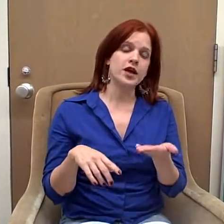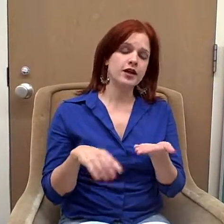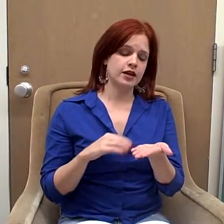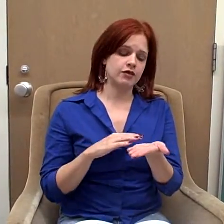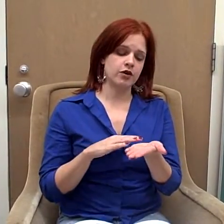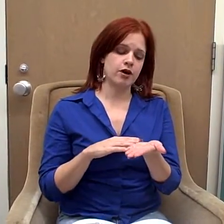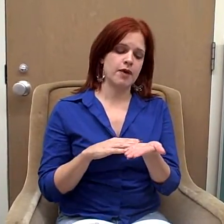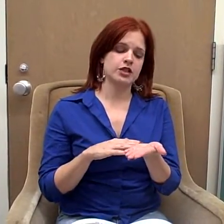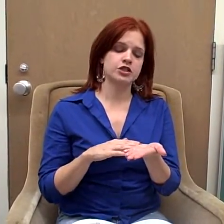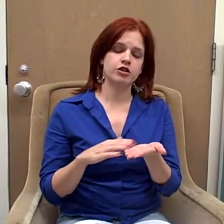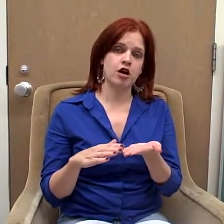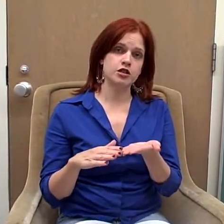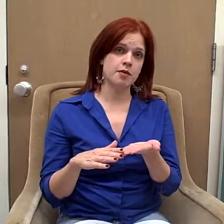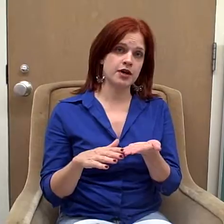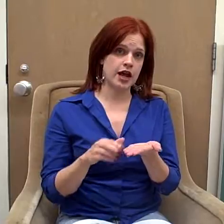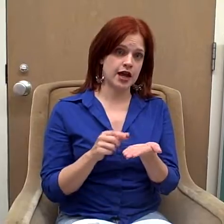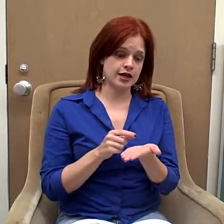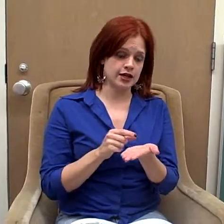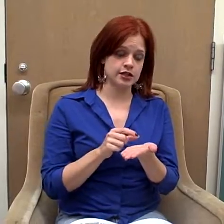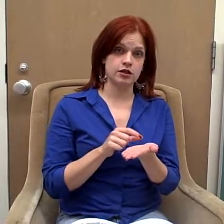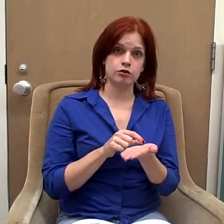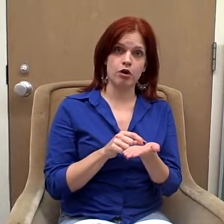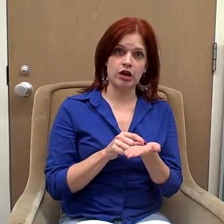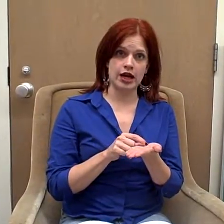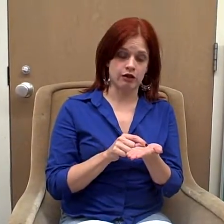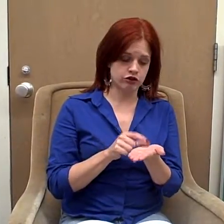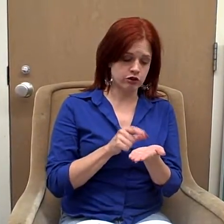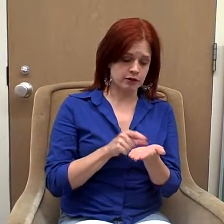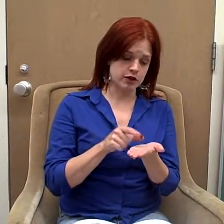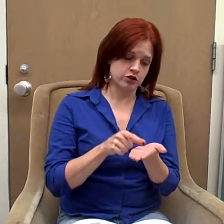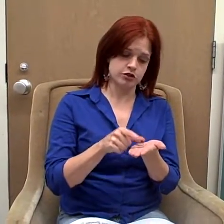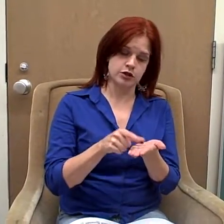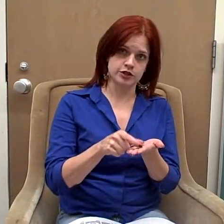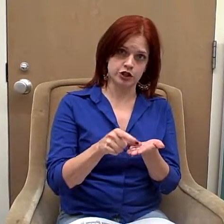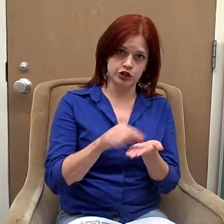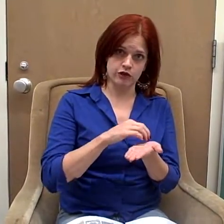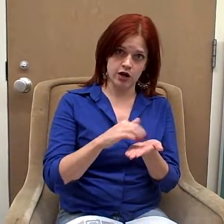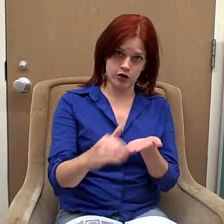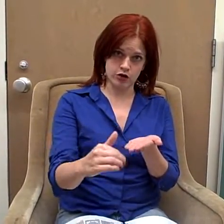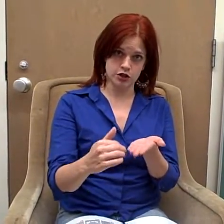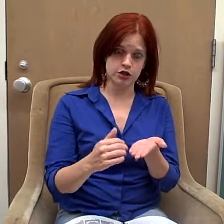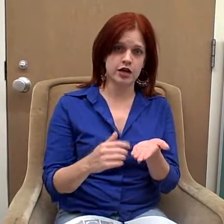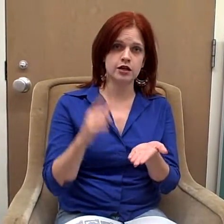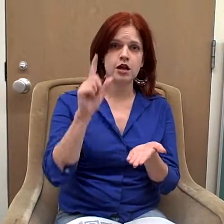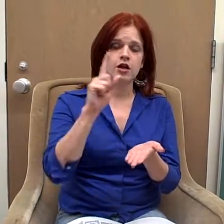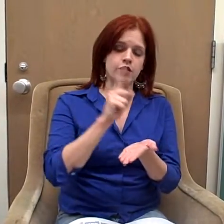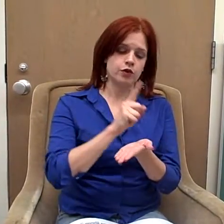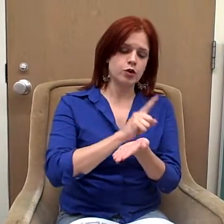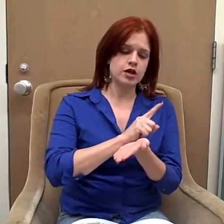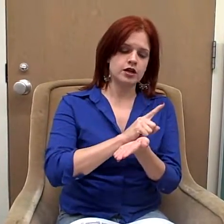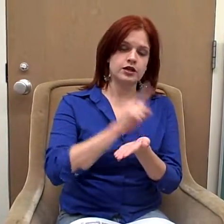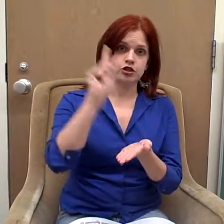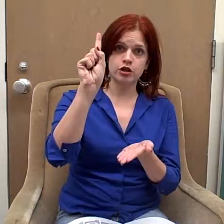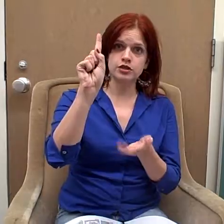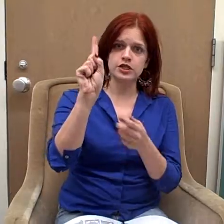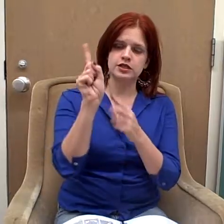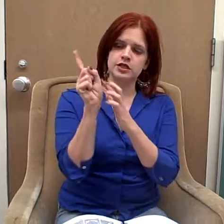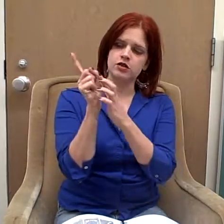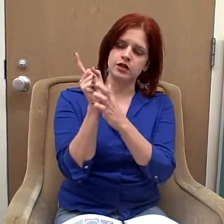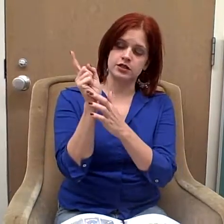Week, if you imagine your non-dominant hand as a row in a calendar, like Monday, Tuesday, Wednesday, Thursday, Friday, go across your hand. The week is your closed D still, and it's still